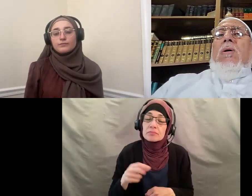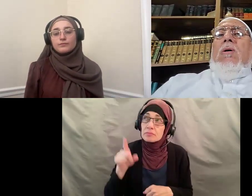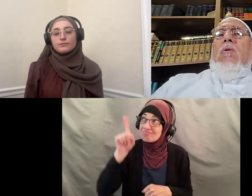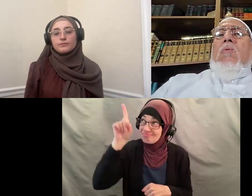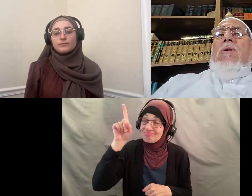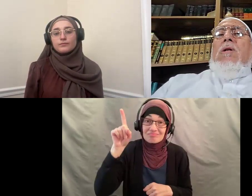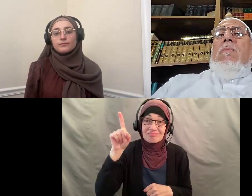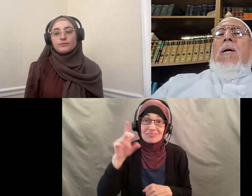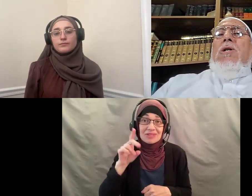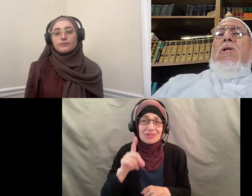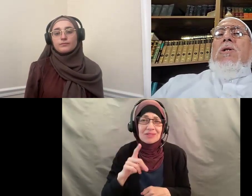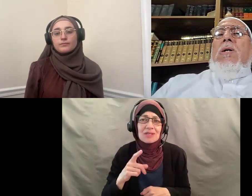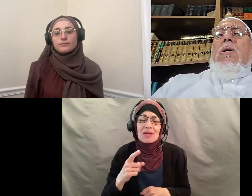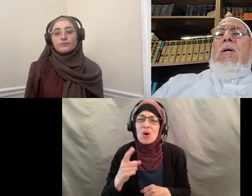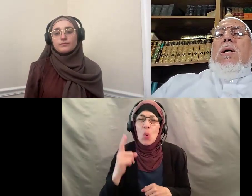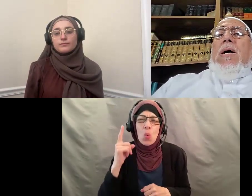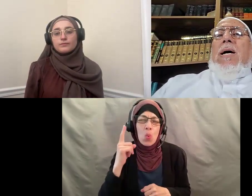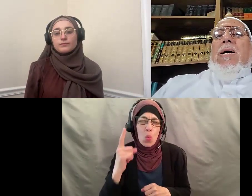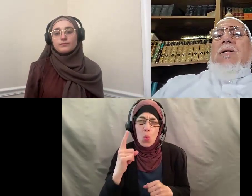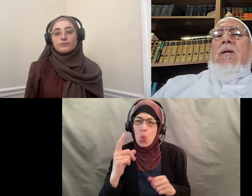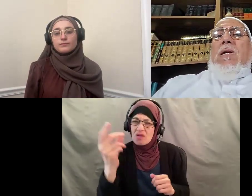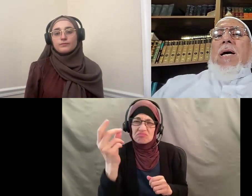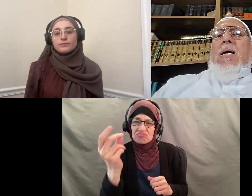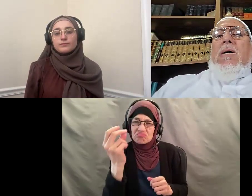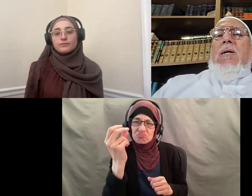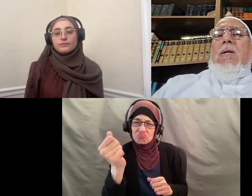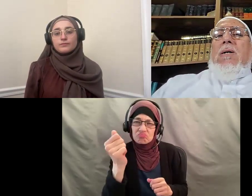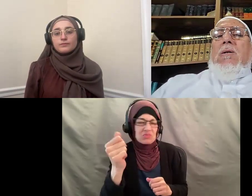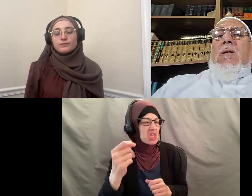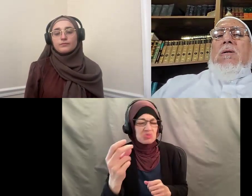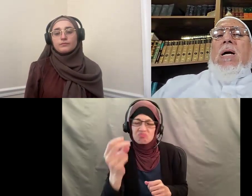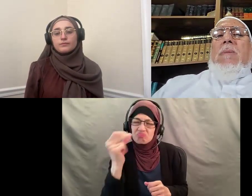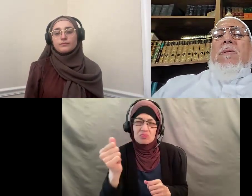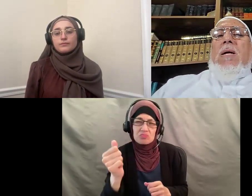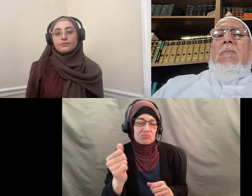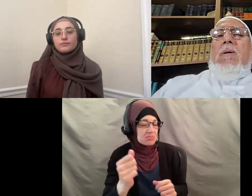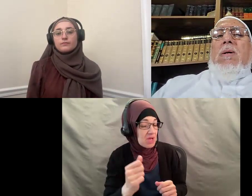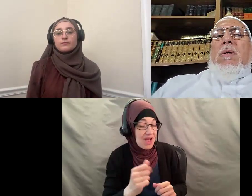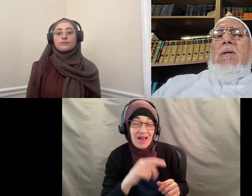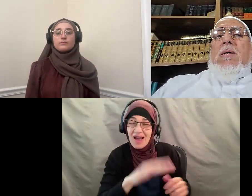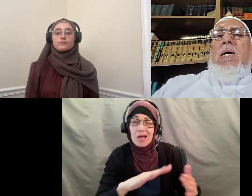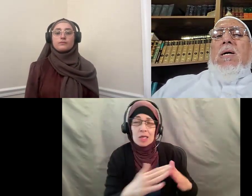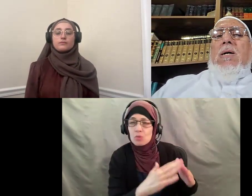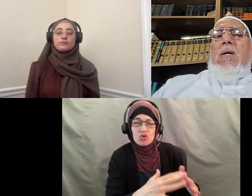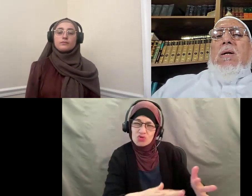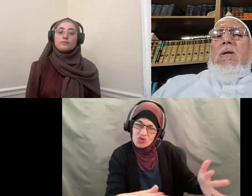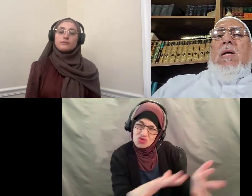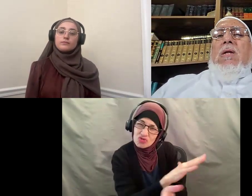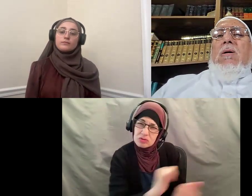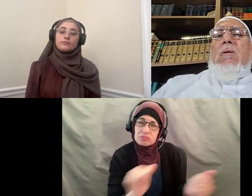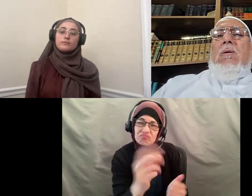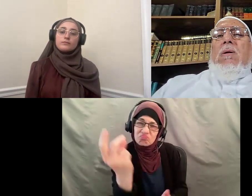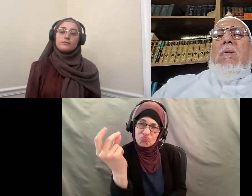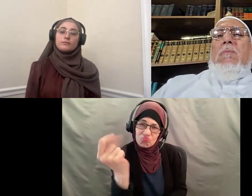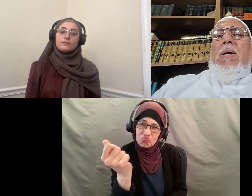all were demolished, as the ayah describes them, saying that